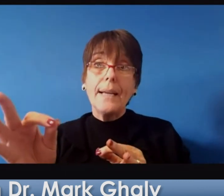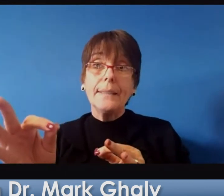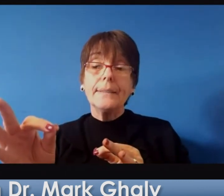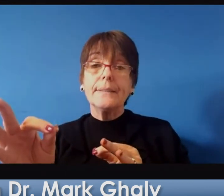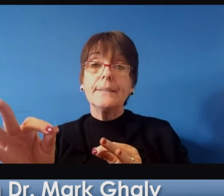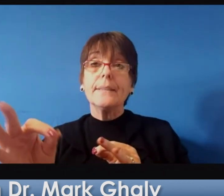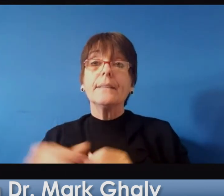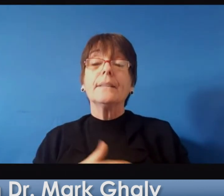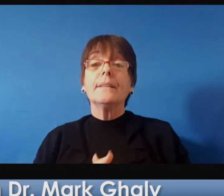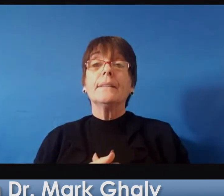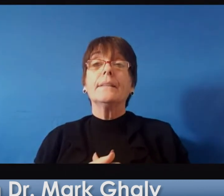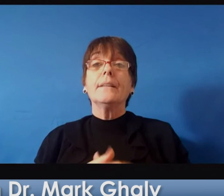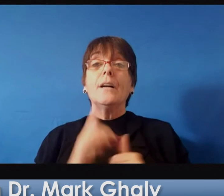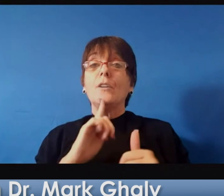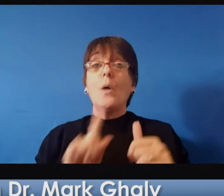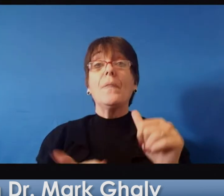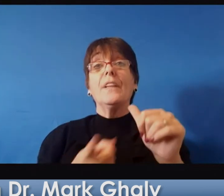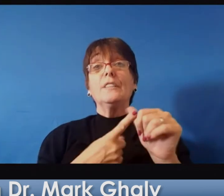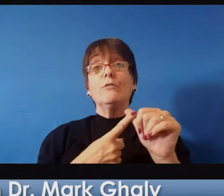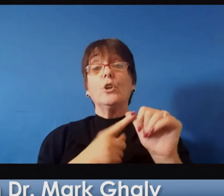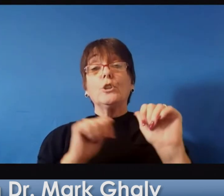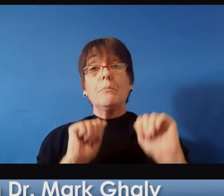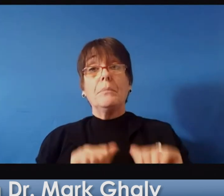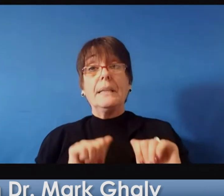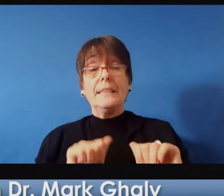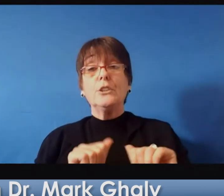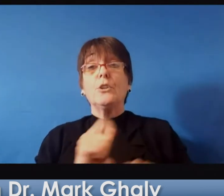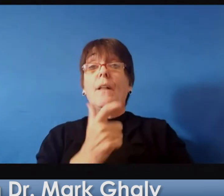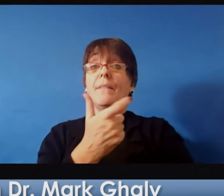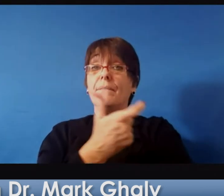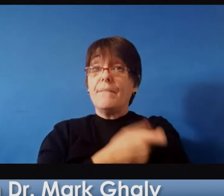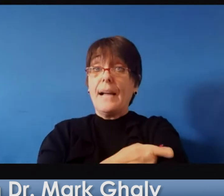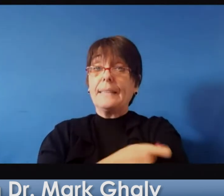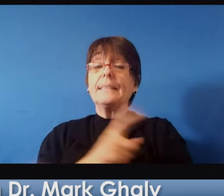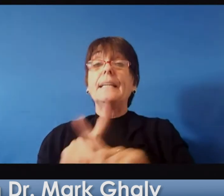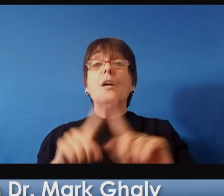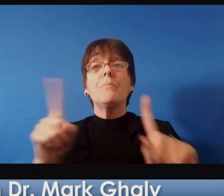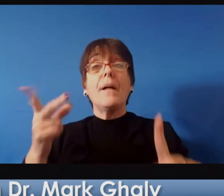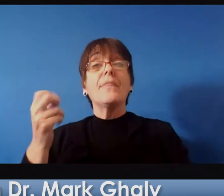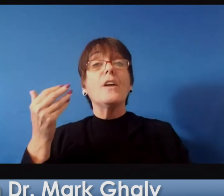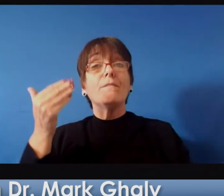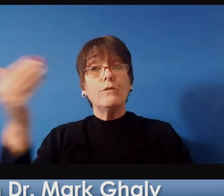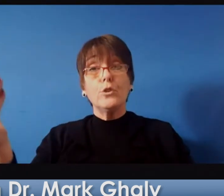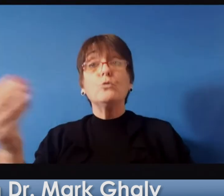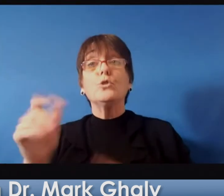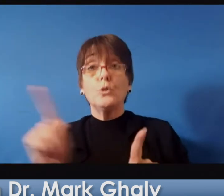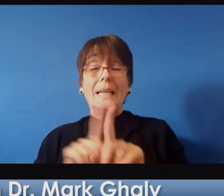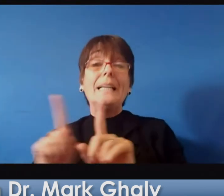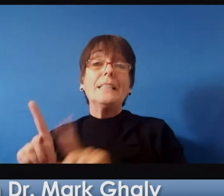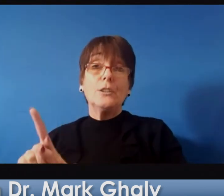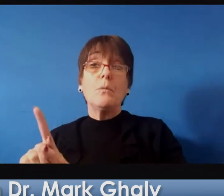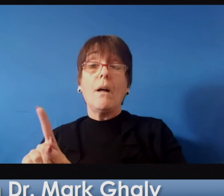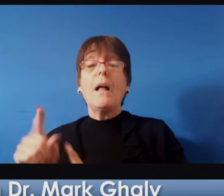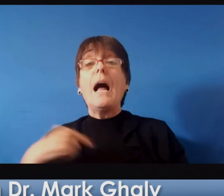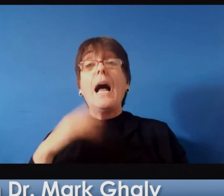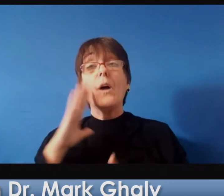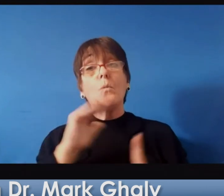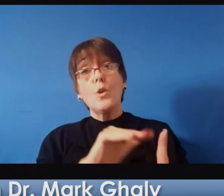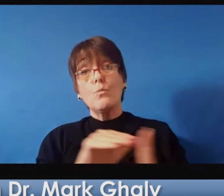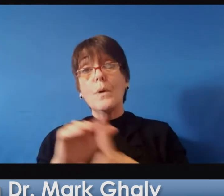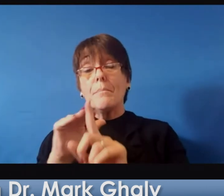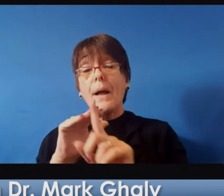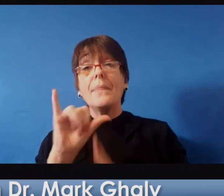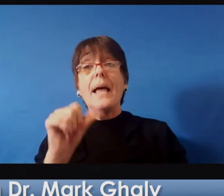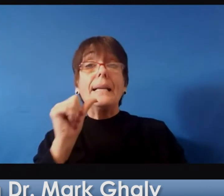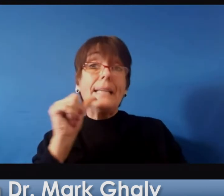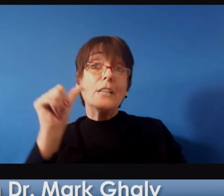just with this first potential release of a vaccine, but the future ones as well. And I will remind you that